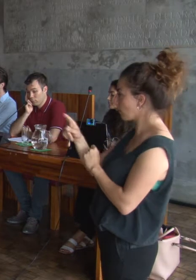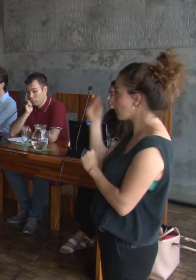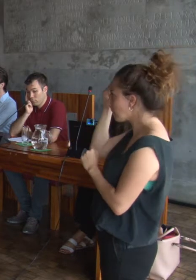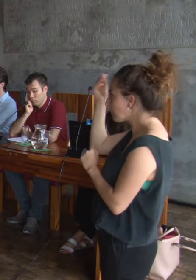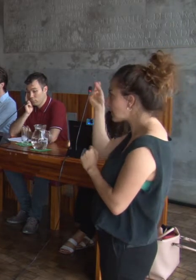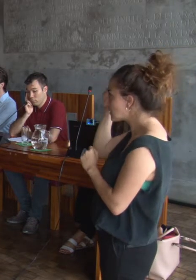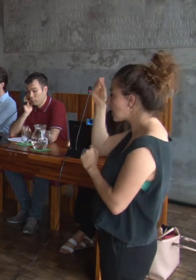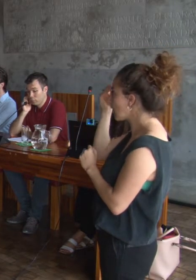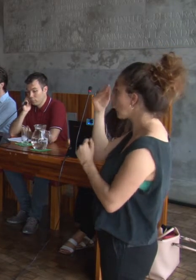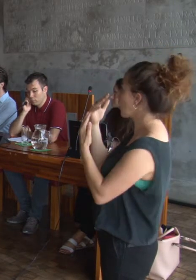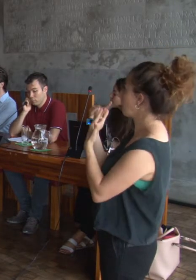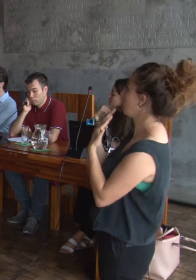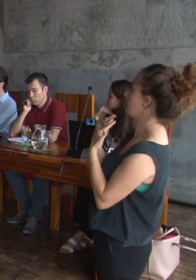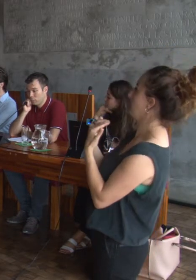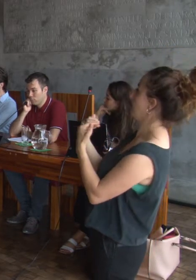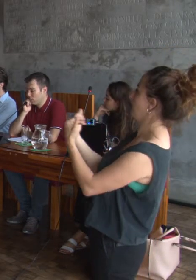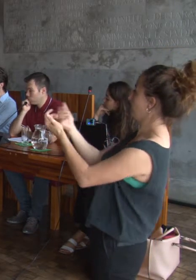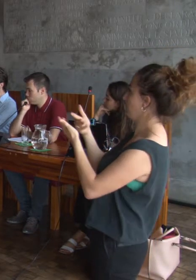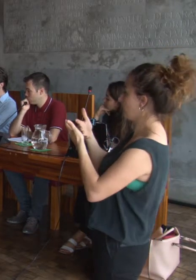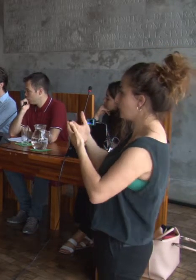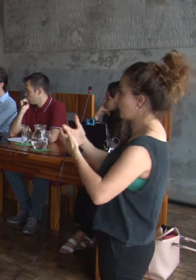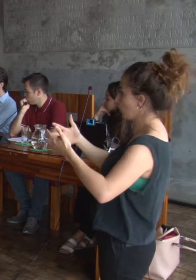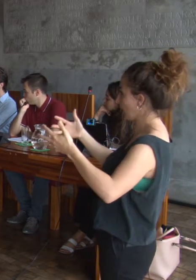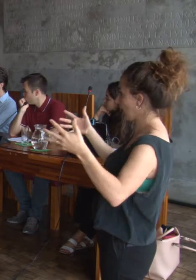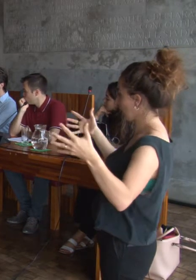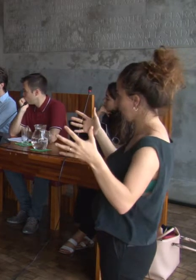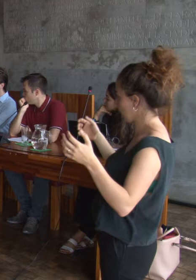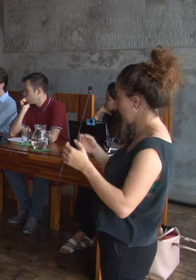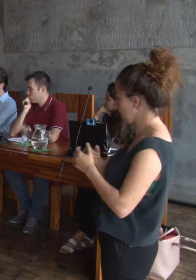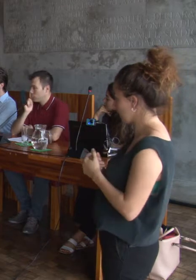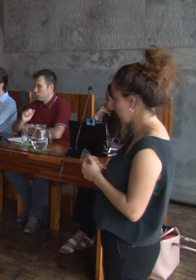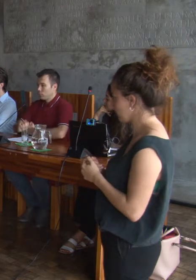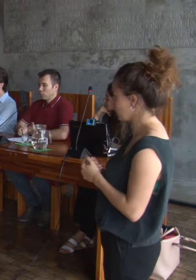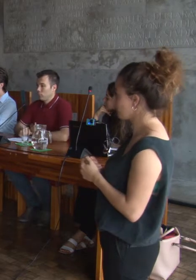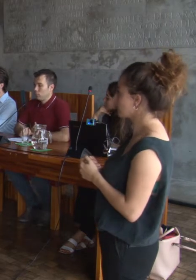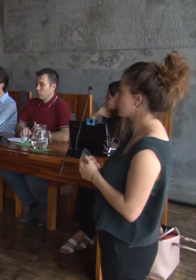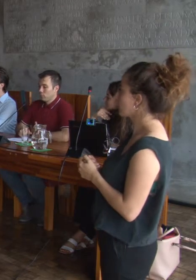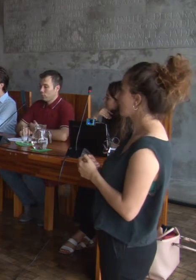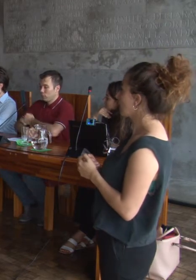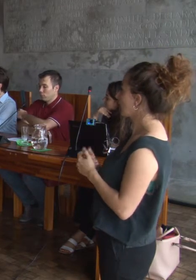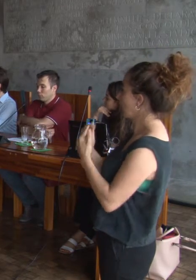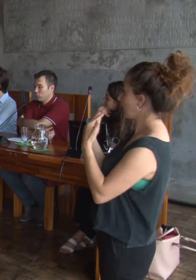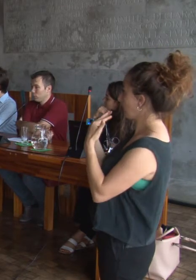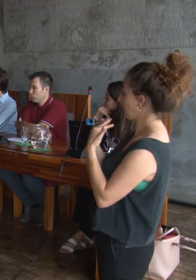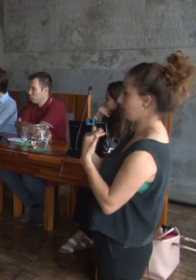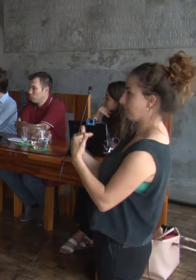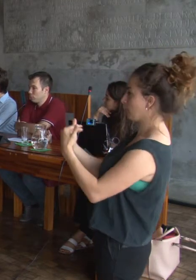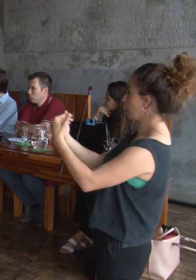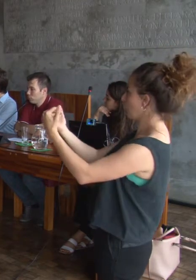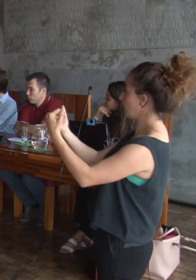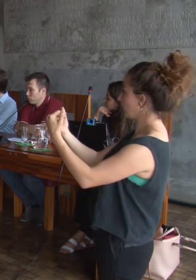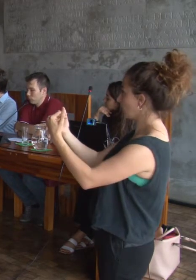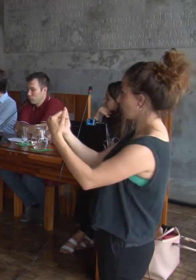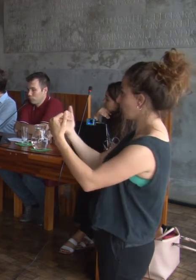about a wider audience than you perhaps would typically do. And the audiences that we have